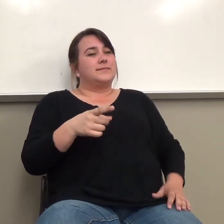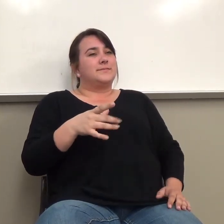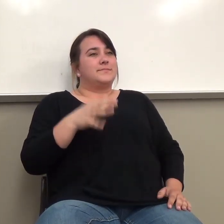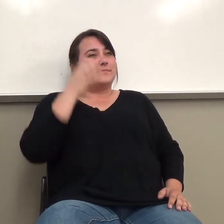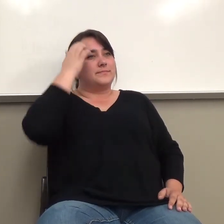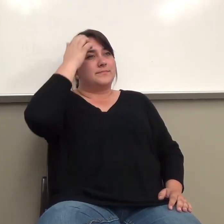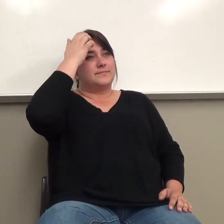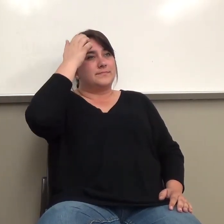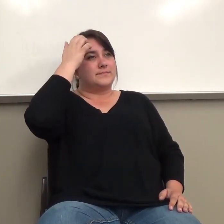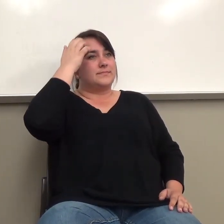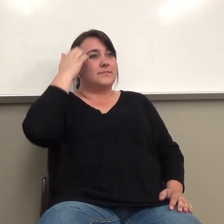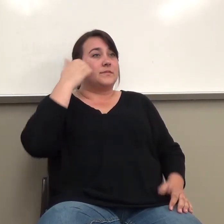is, if you notice on your